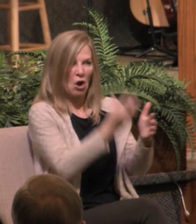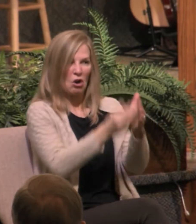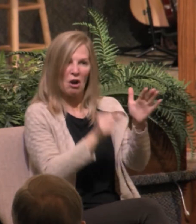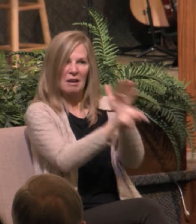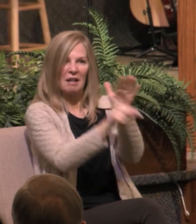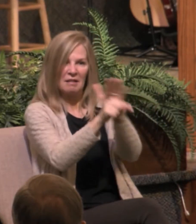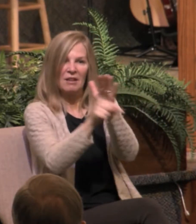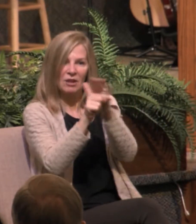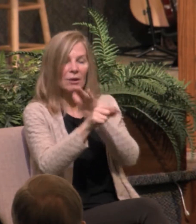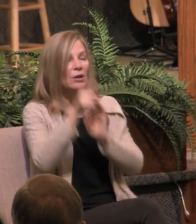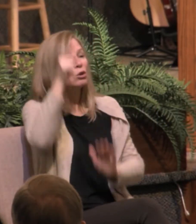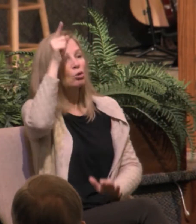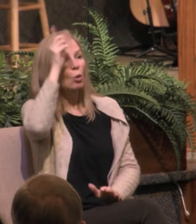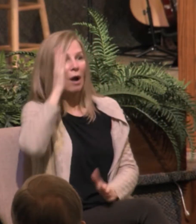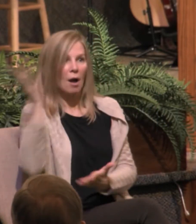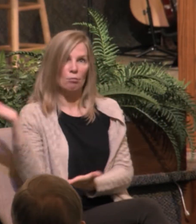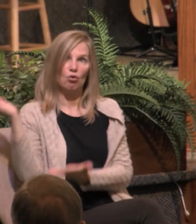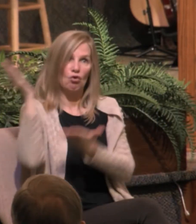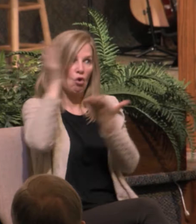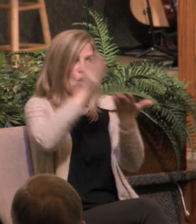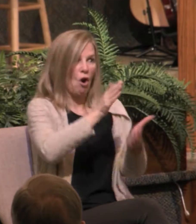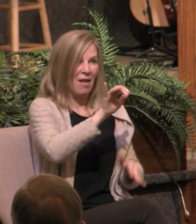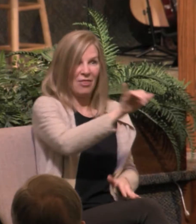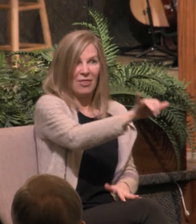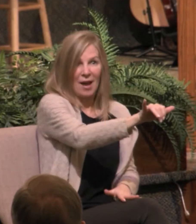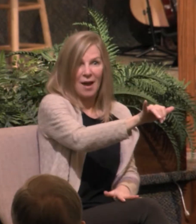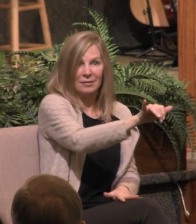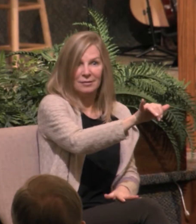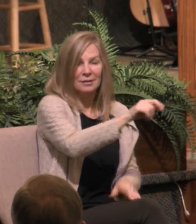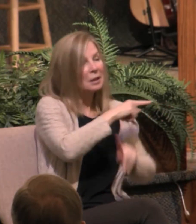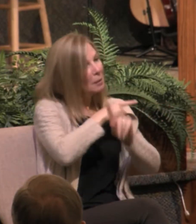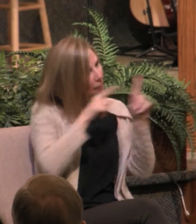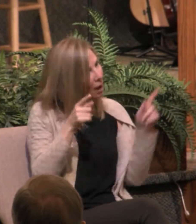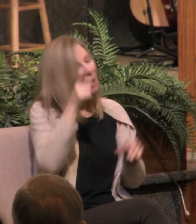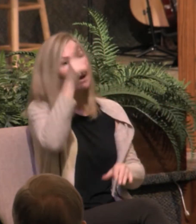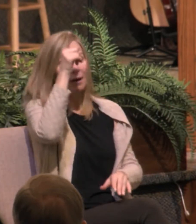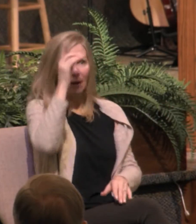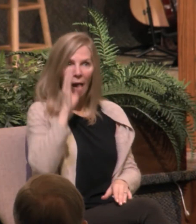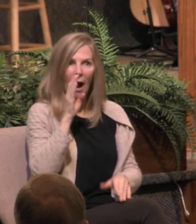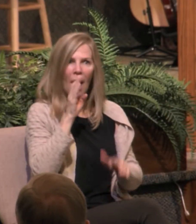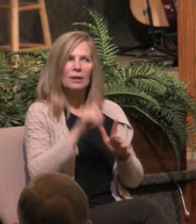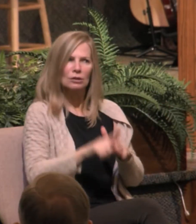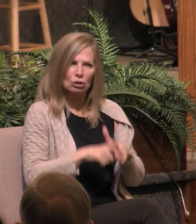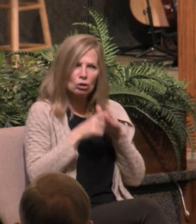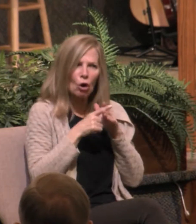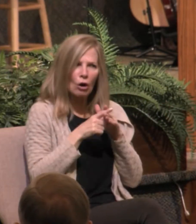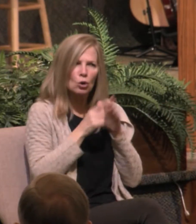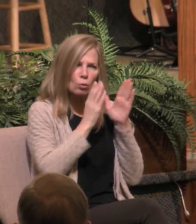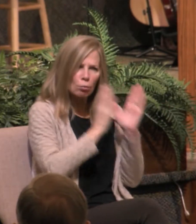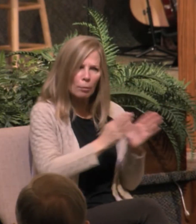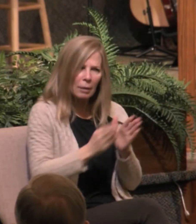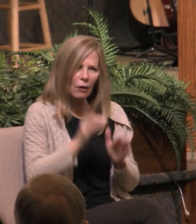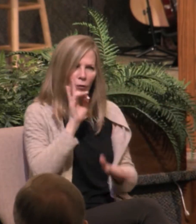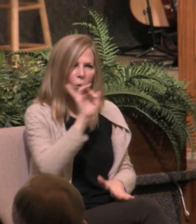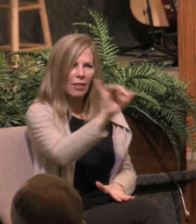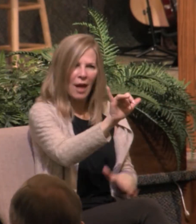But God didn't just bring a plague. God put a lot of things in motion to prepare for this